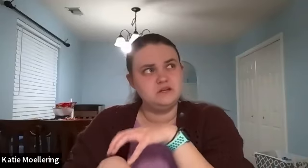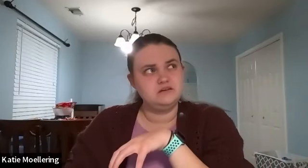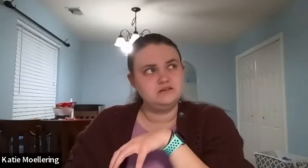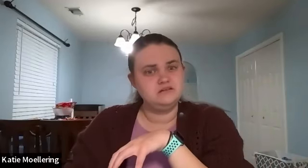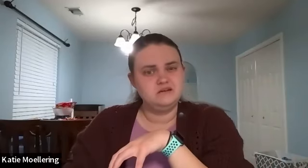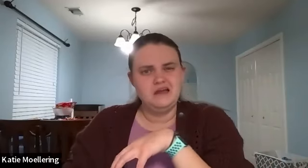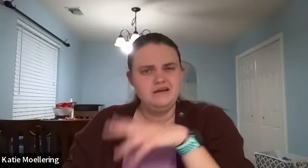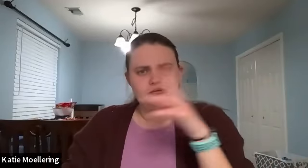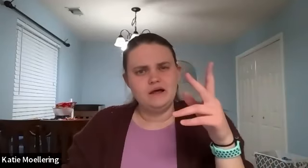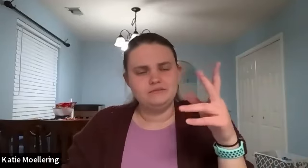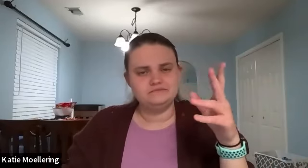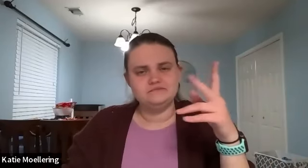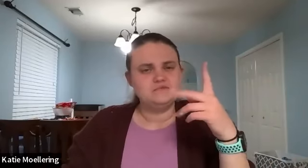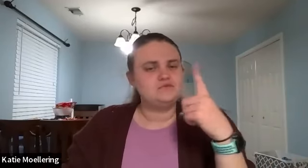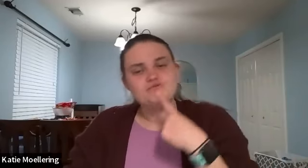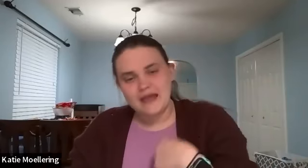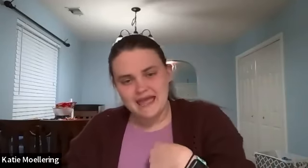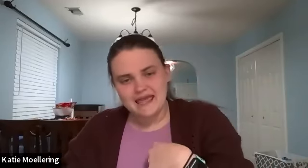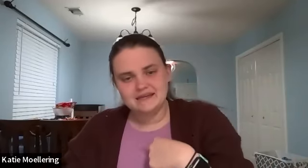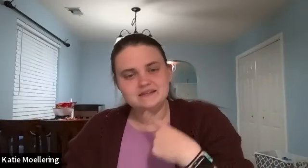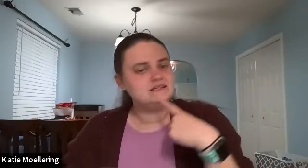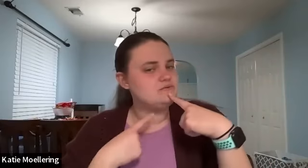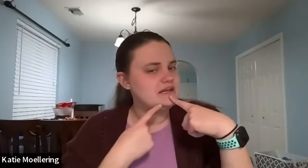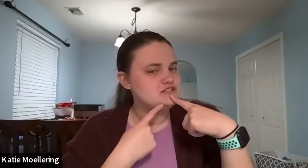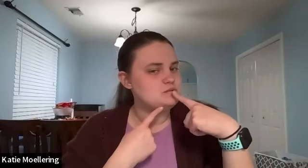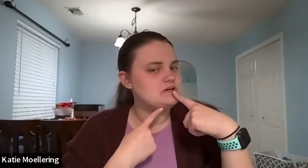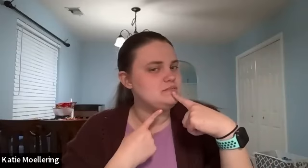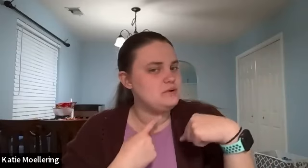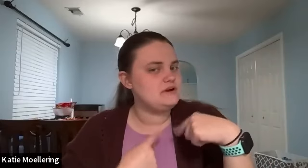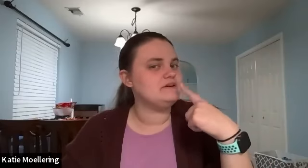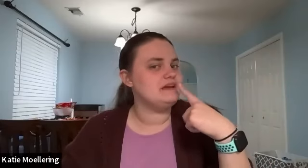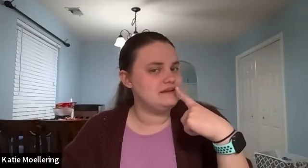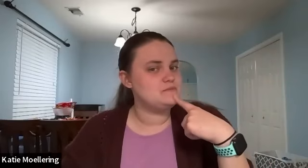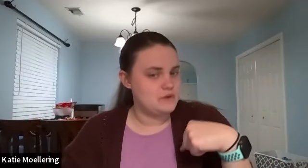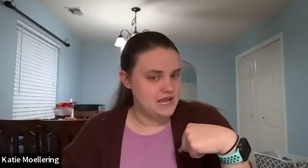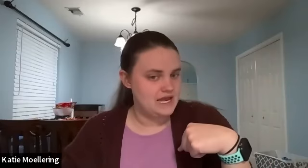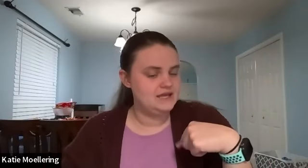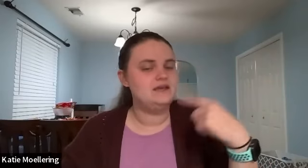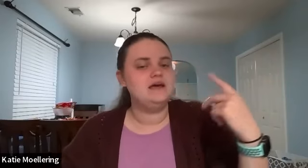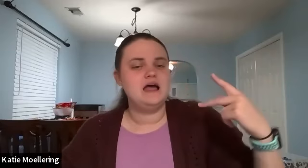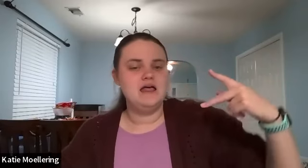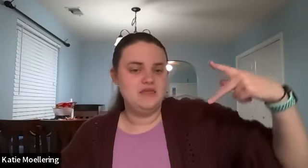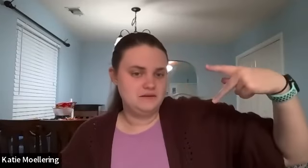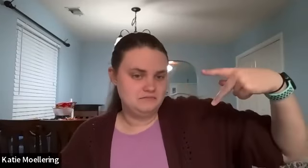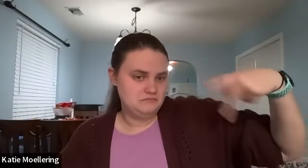we? Well, red is just one pointer finger down. Yeah, red and then